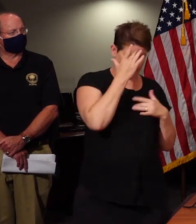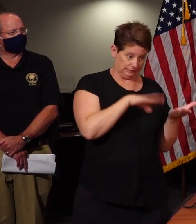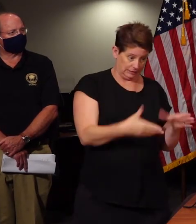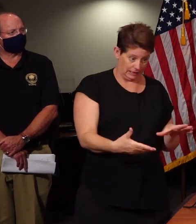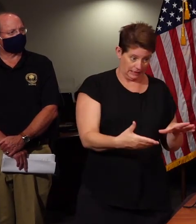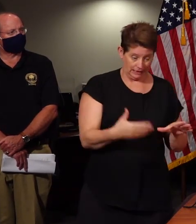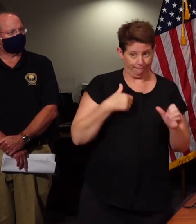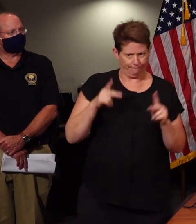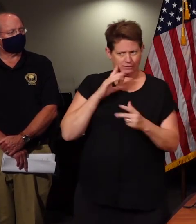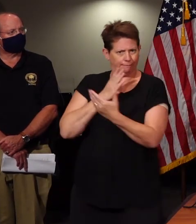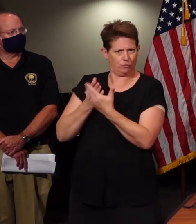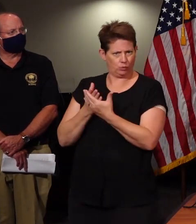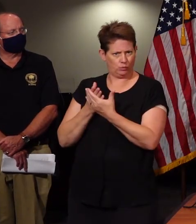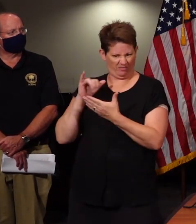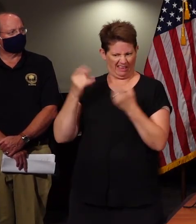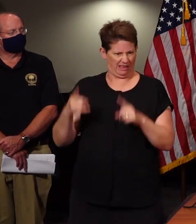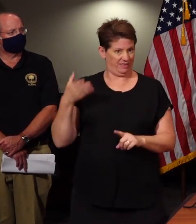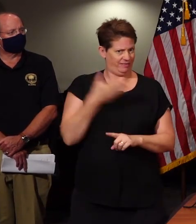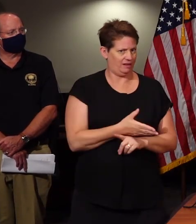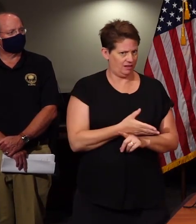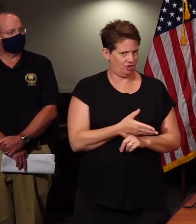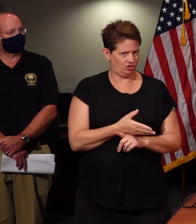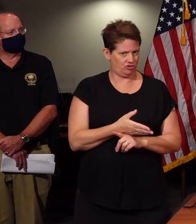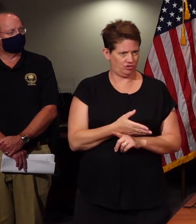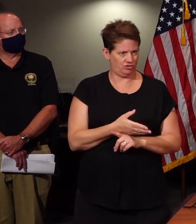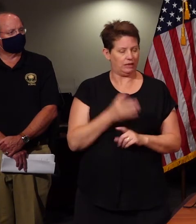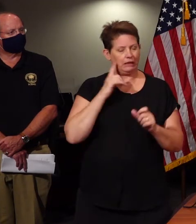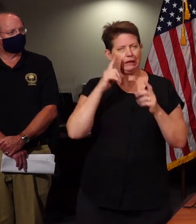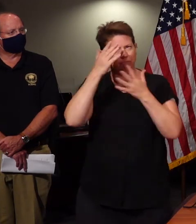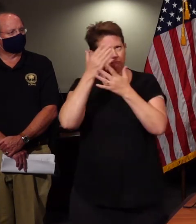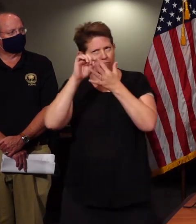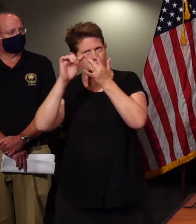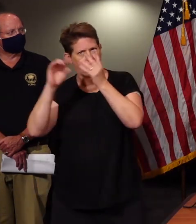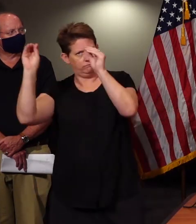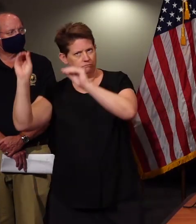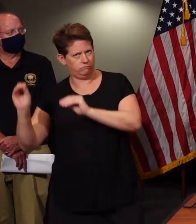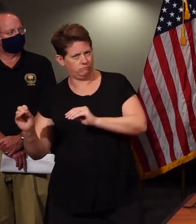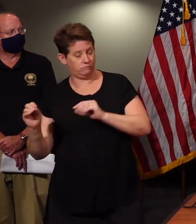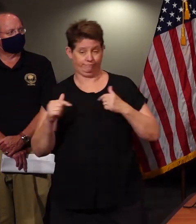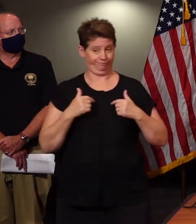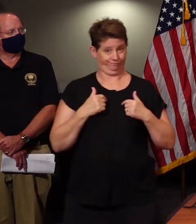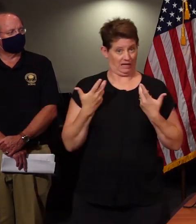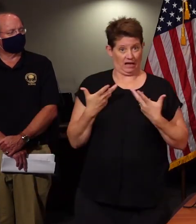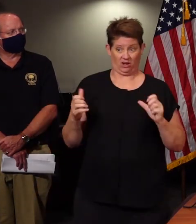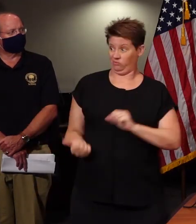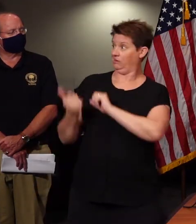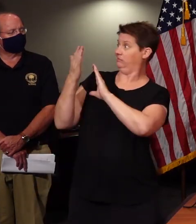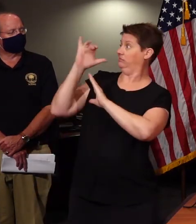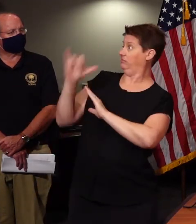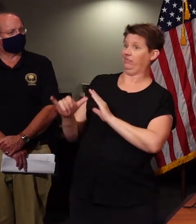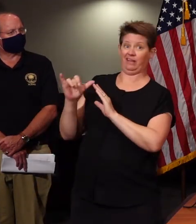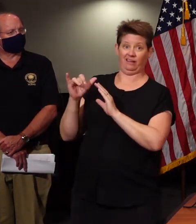and they can prove it, that that's where it came from. They can eliminate to other places. I would not like to be the one trying to explain